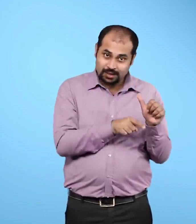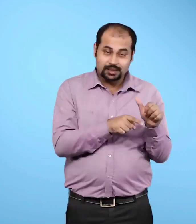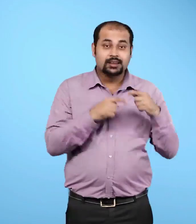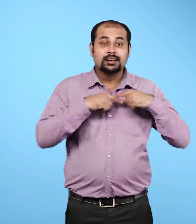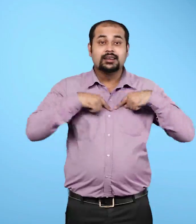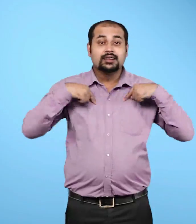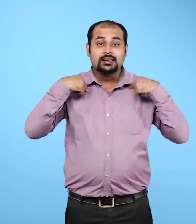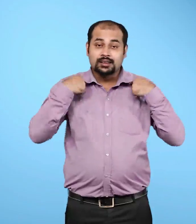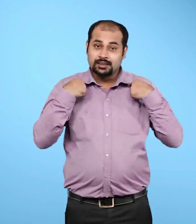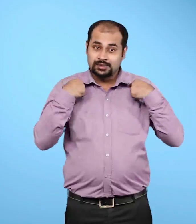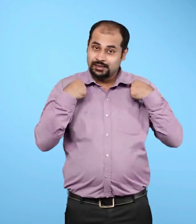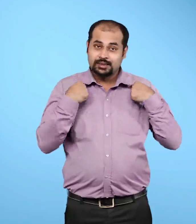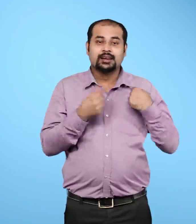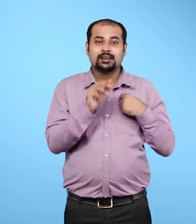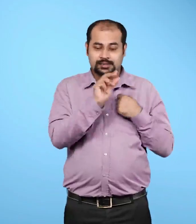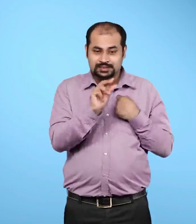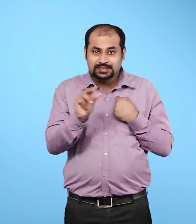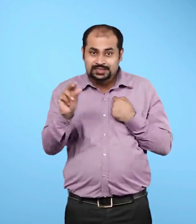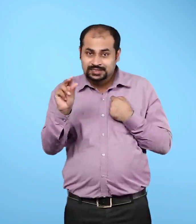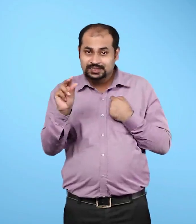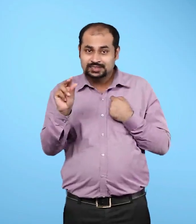1 necklace, 7 loose beads,